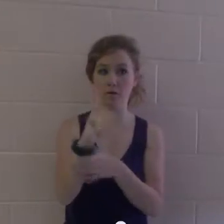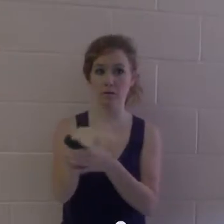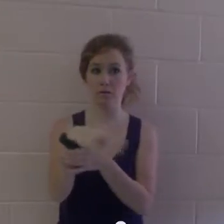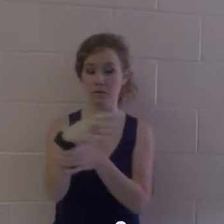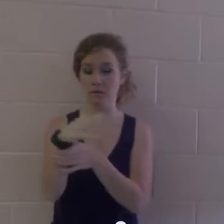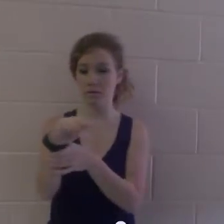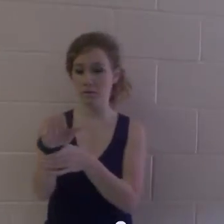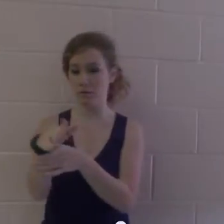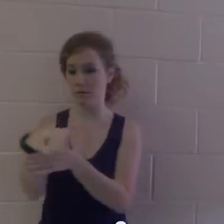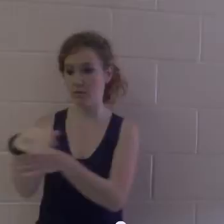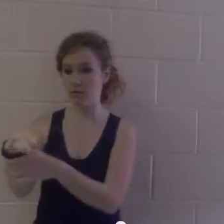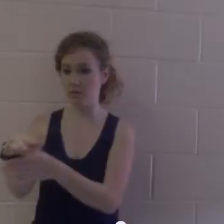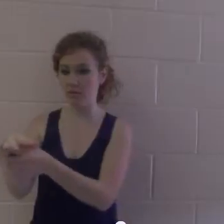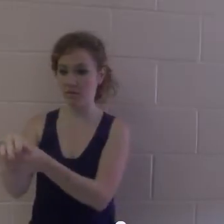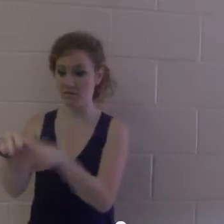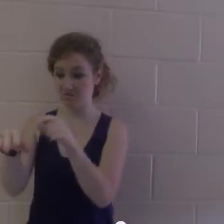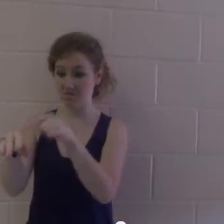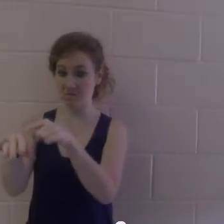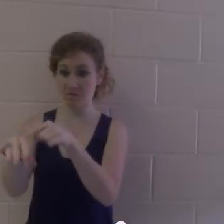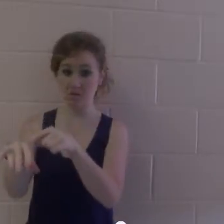They'll go to lily pads,